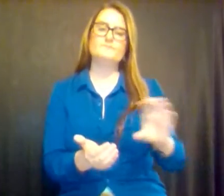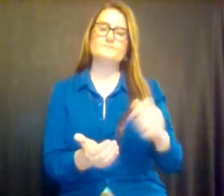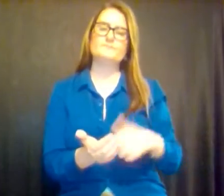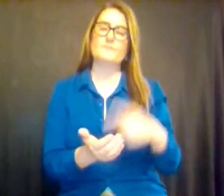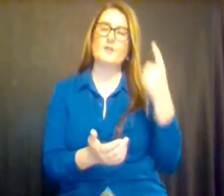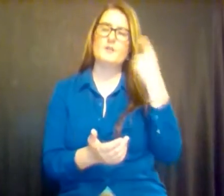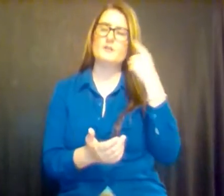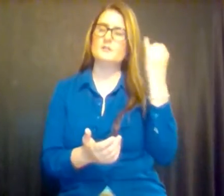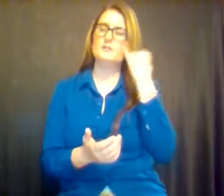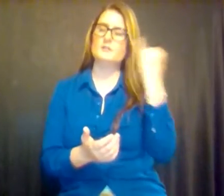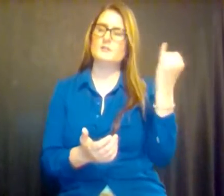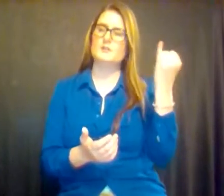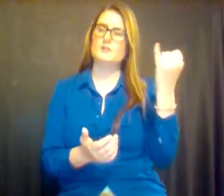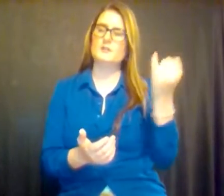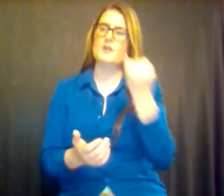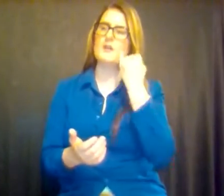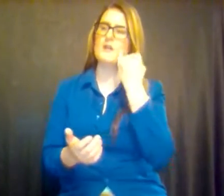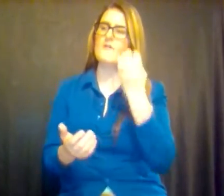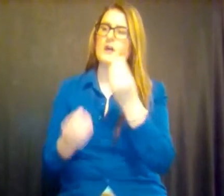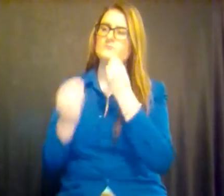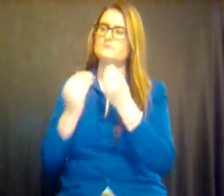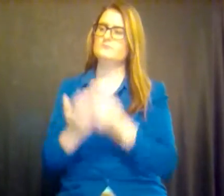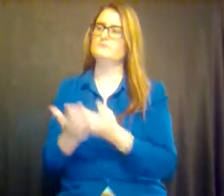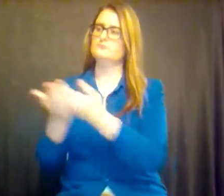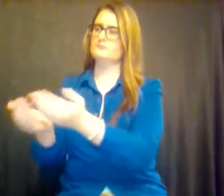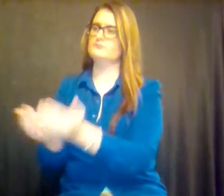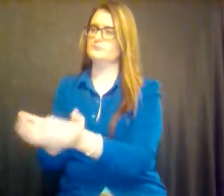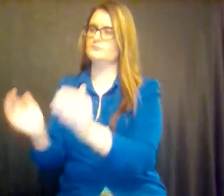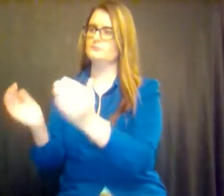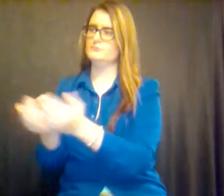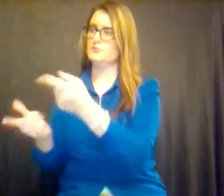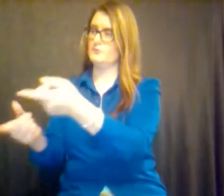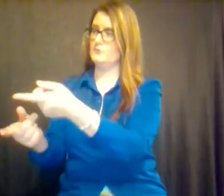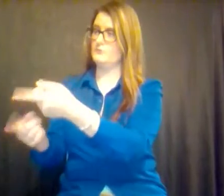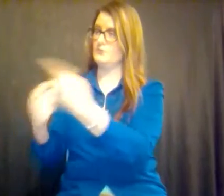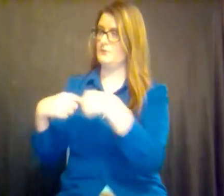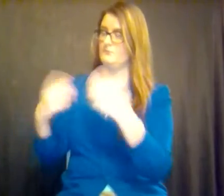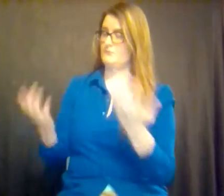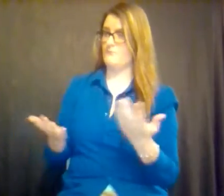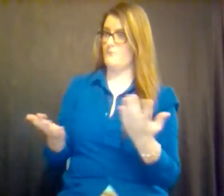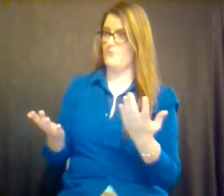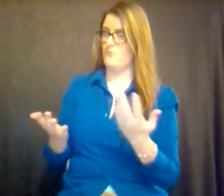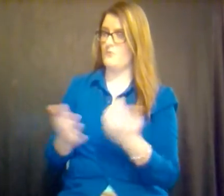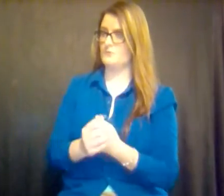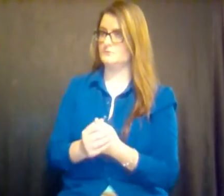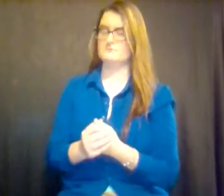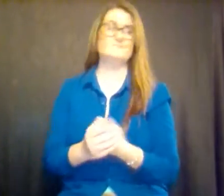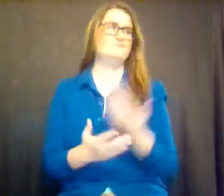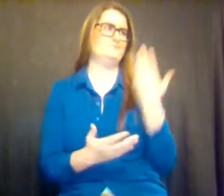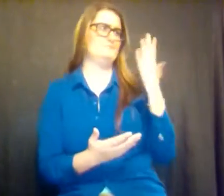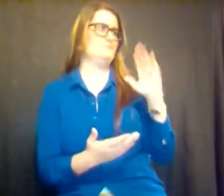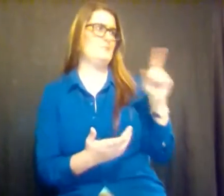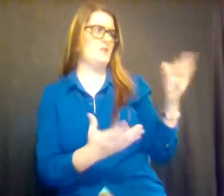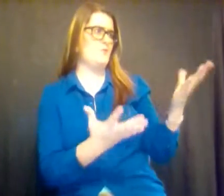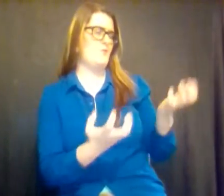what will you give me in return for this bowl of stew? I don't know. What do you want? I want, Jacob